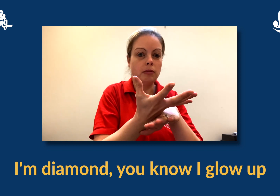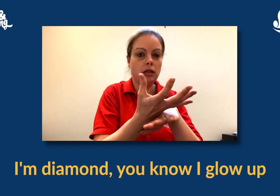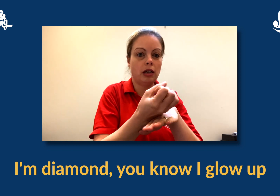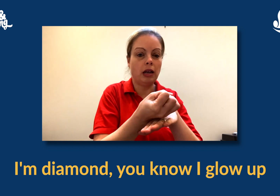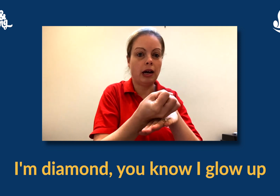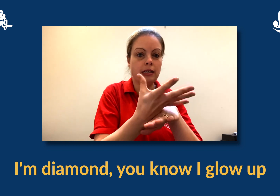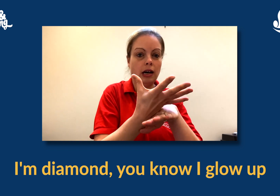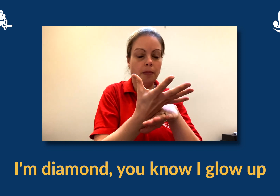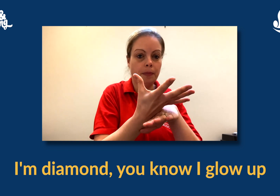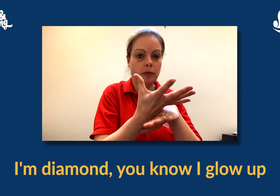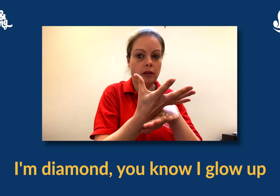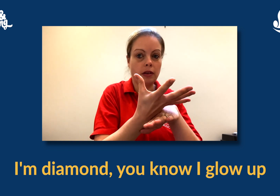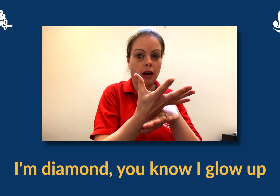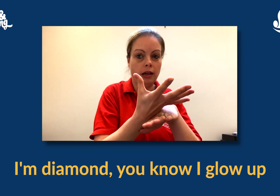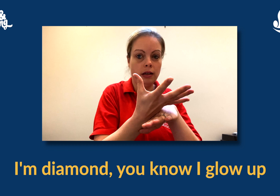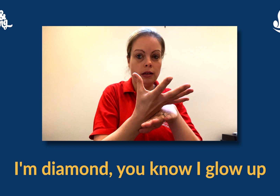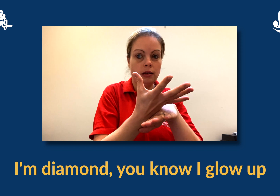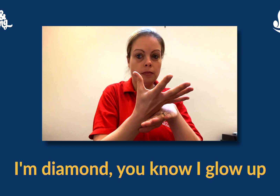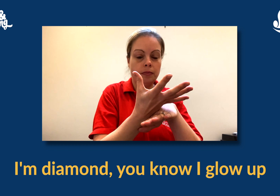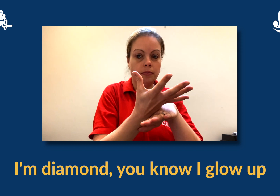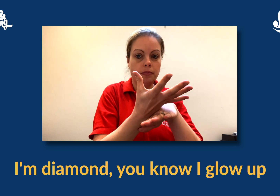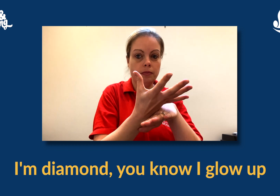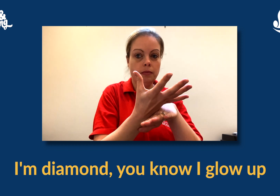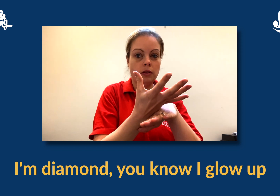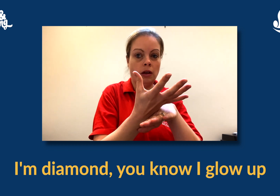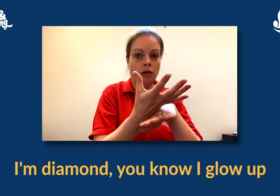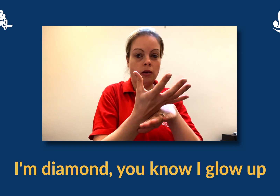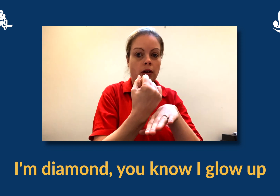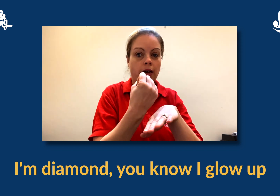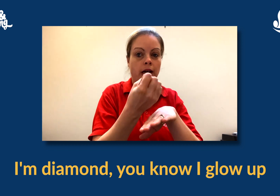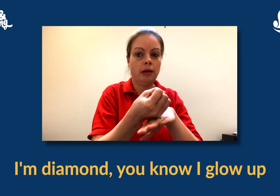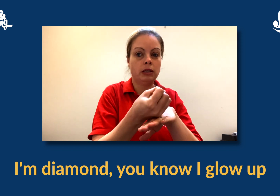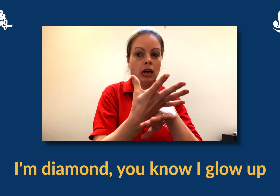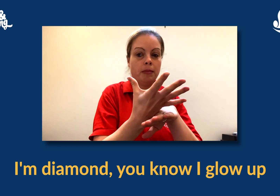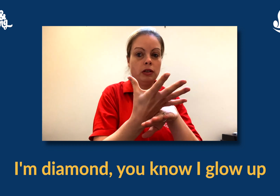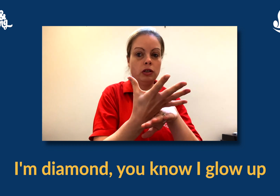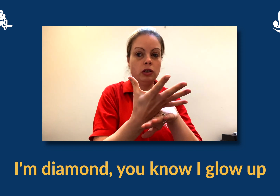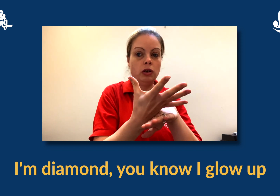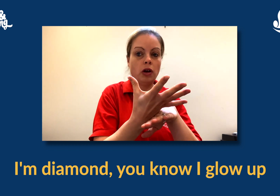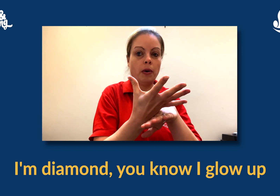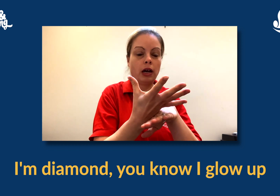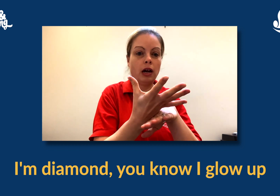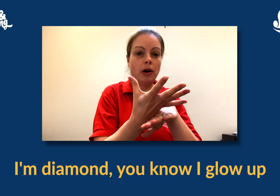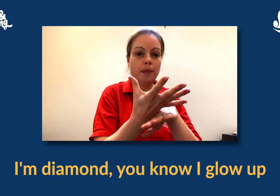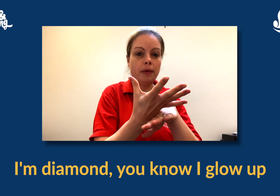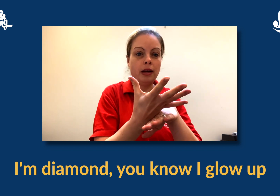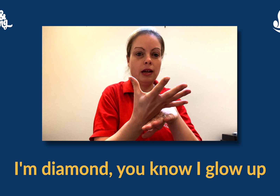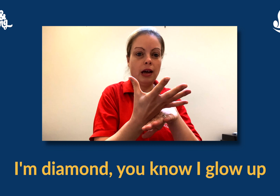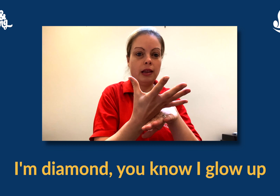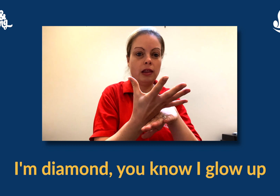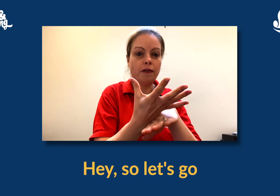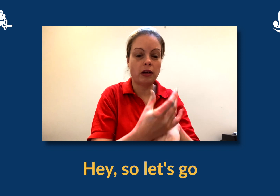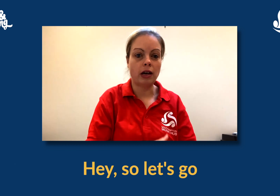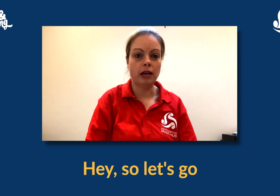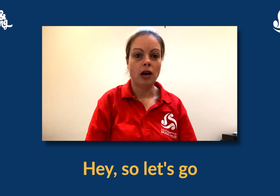glowing up, so you're going to light it up to the sky. So whole line, I'm diamond, you know I glow up.